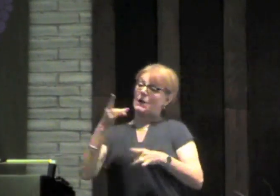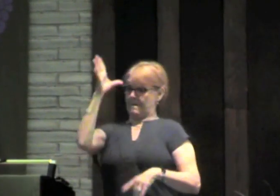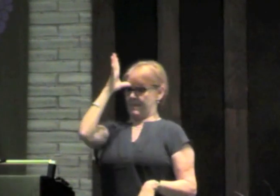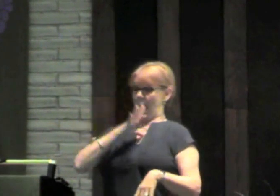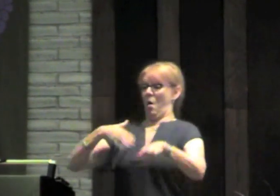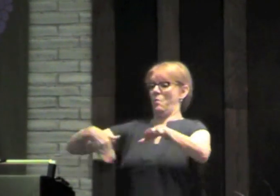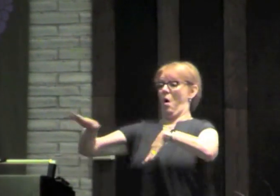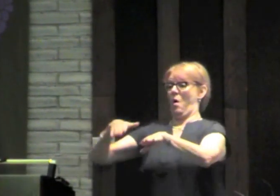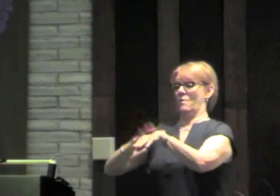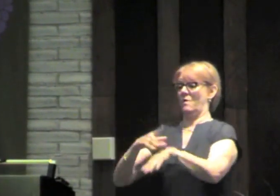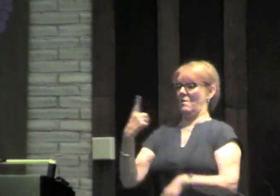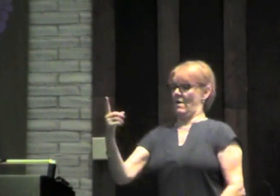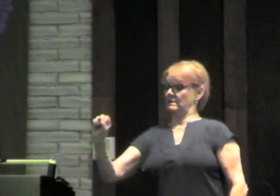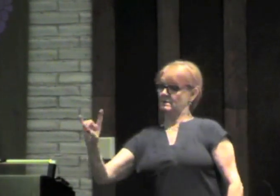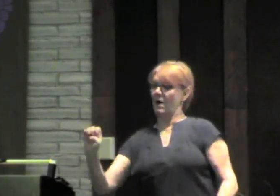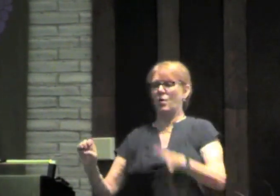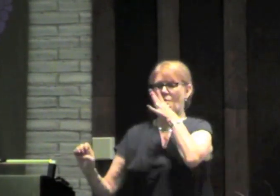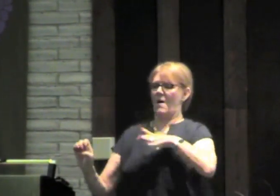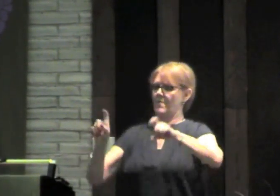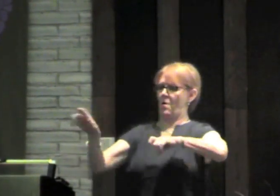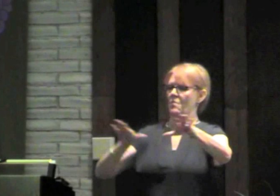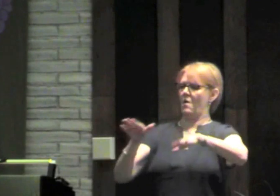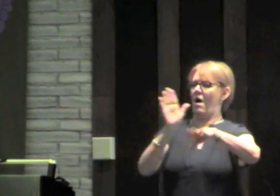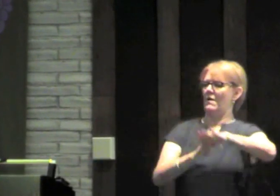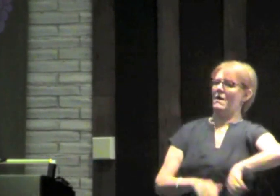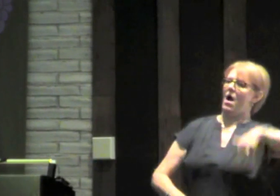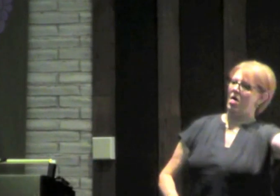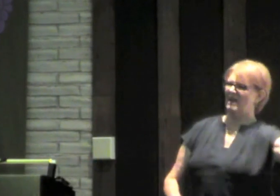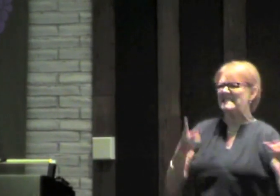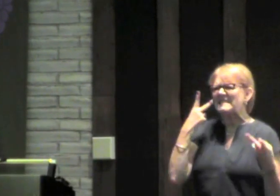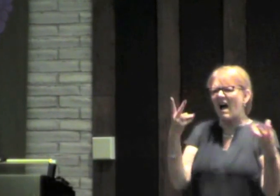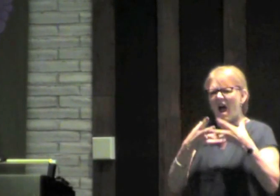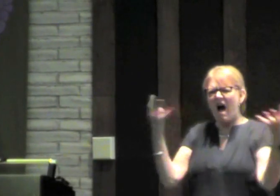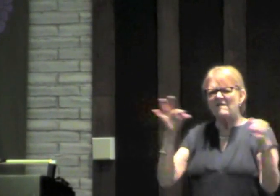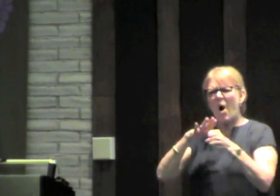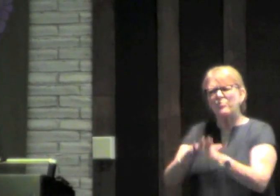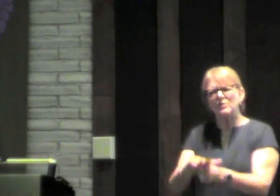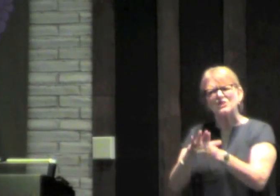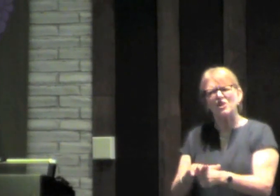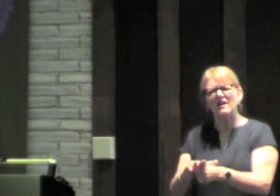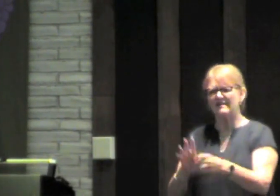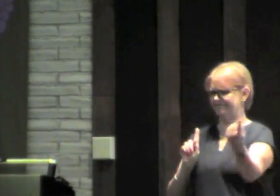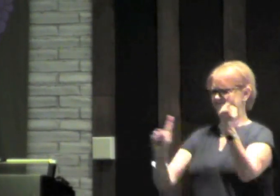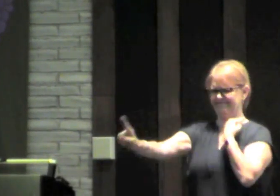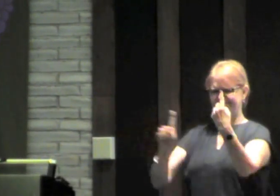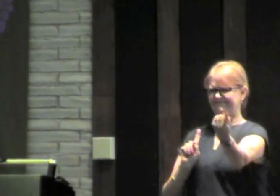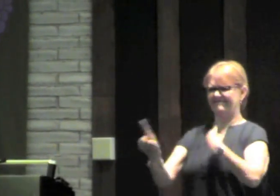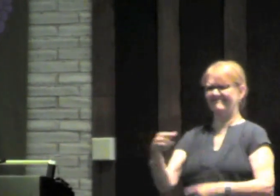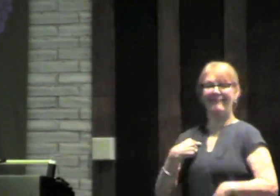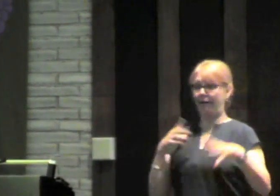by. And you see men walking on one side of the street and women walking on the other side. So there's a lot of oppression